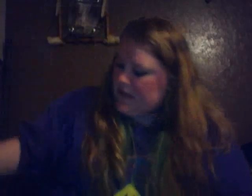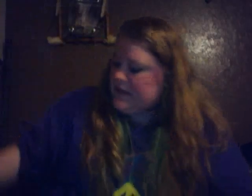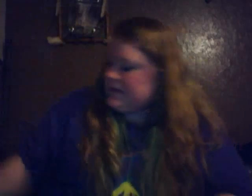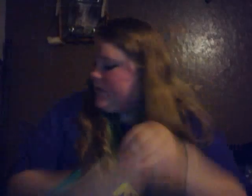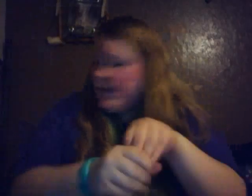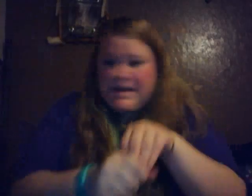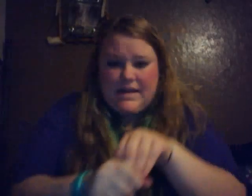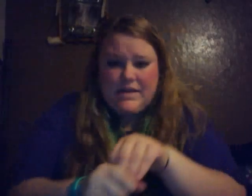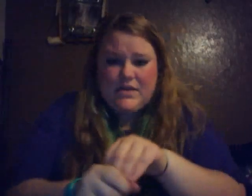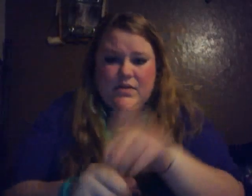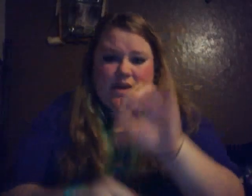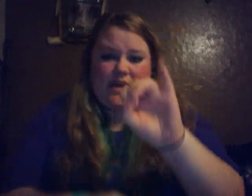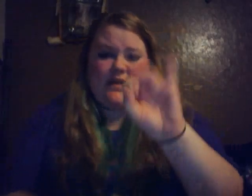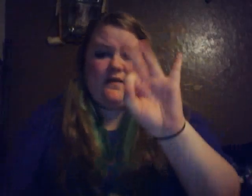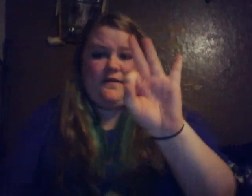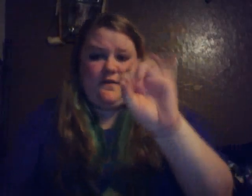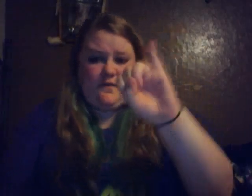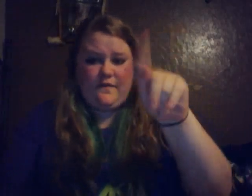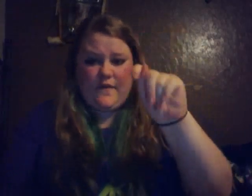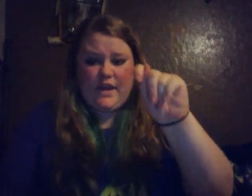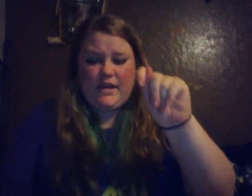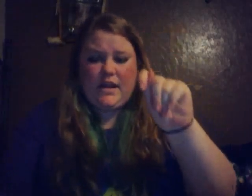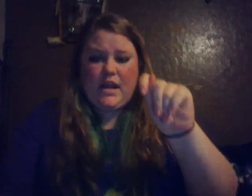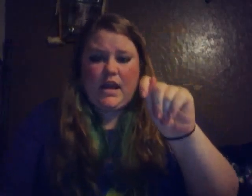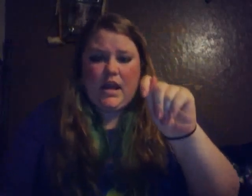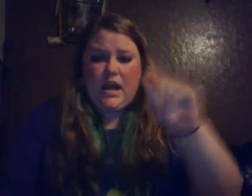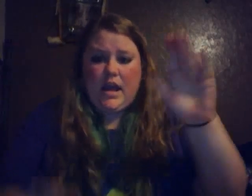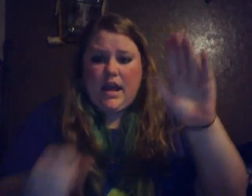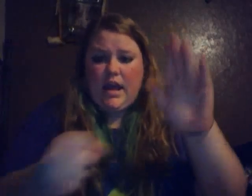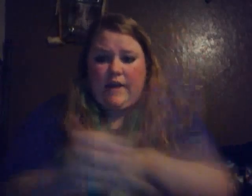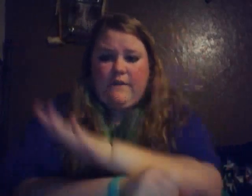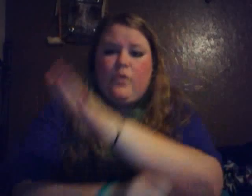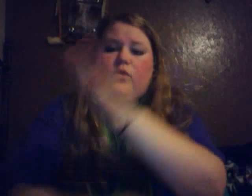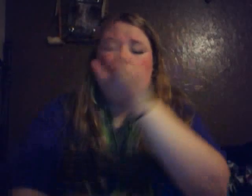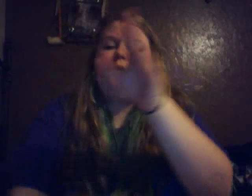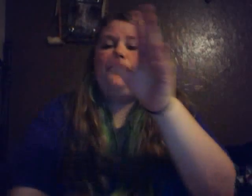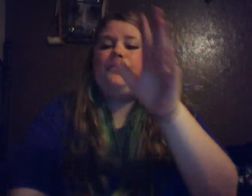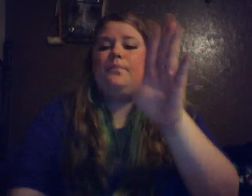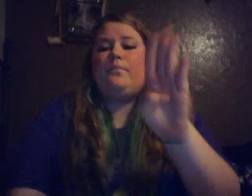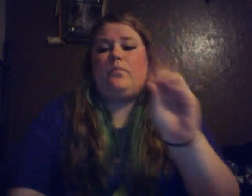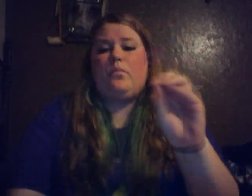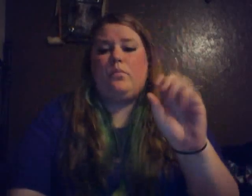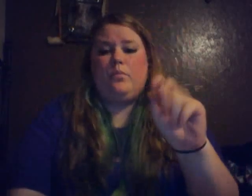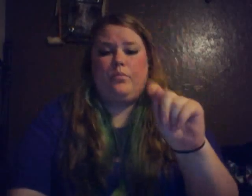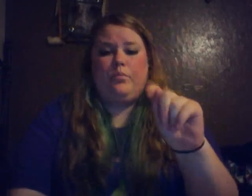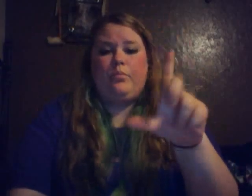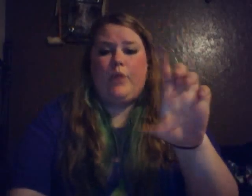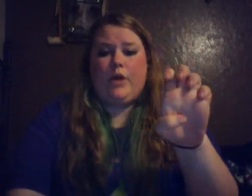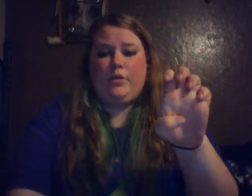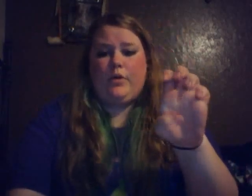So in it you can fit a full bottle